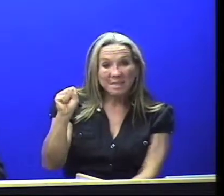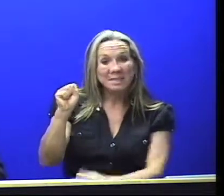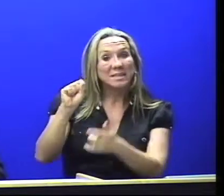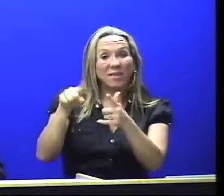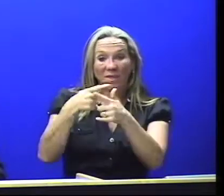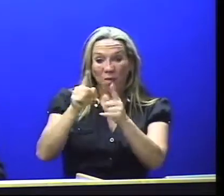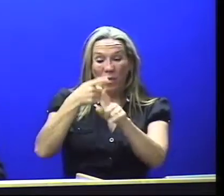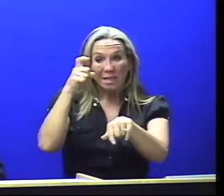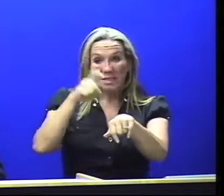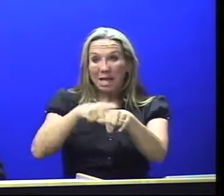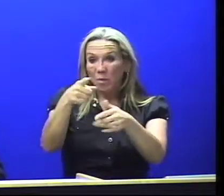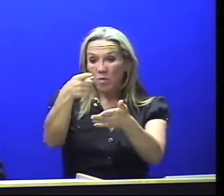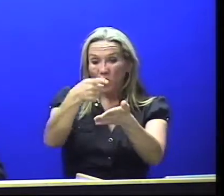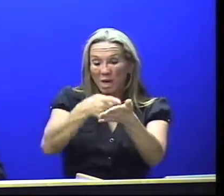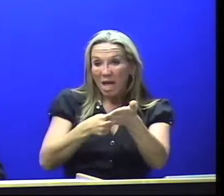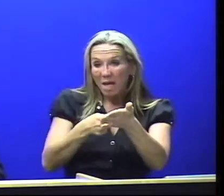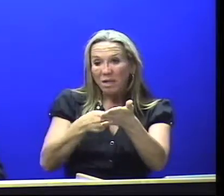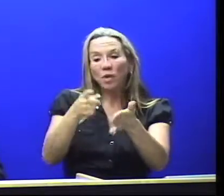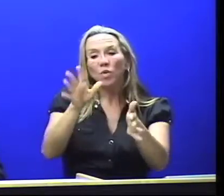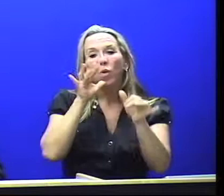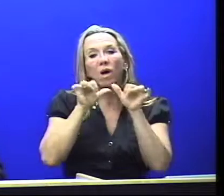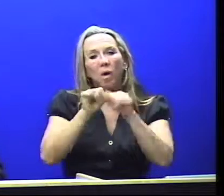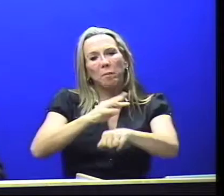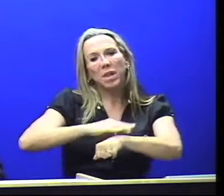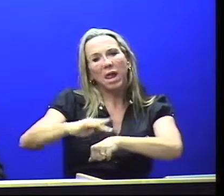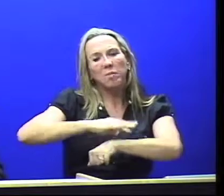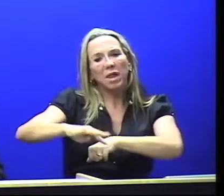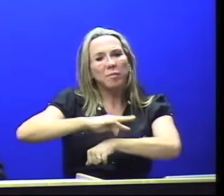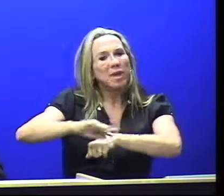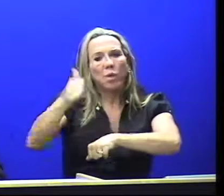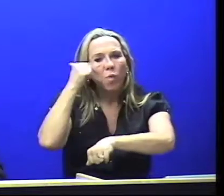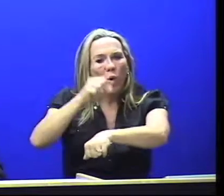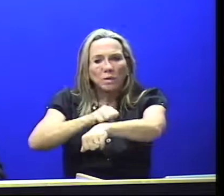cut, you will continue to bleed. You won't